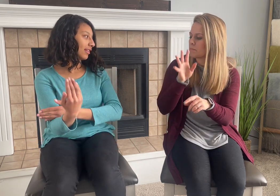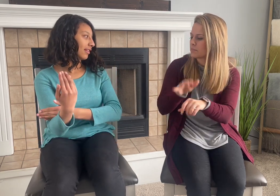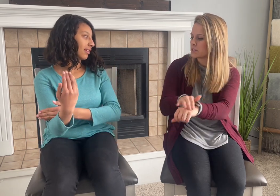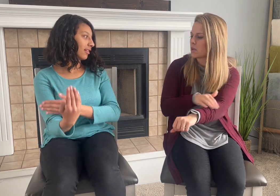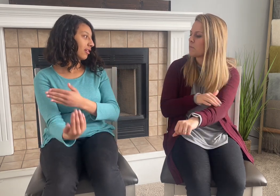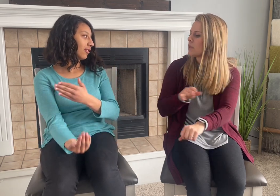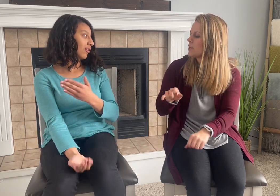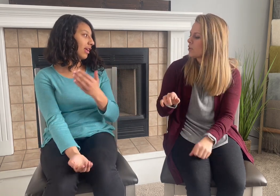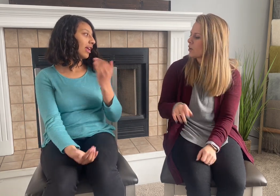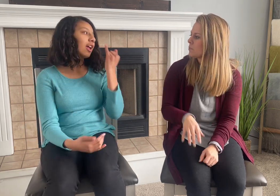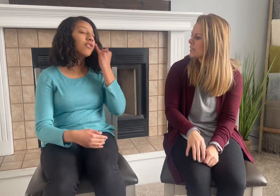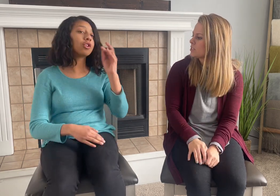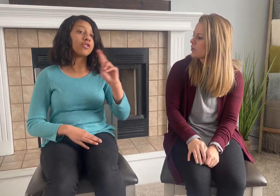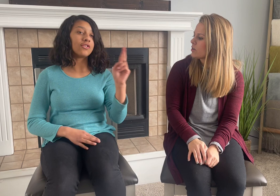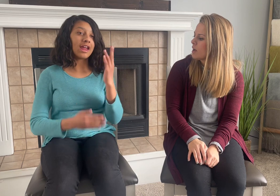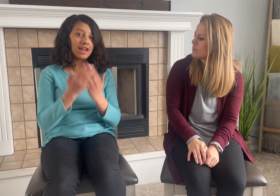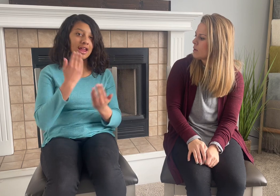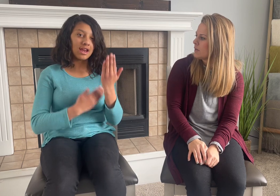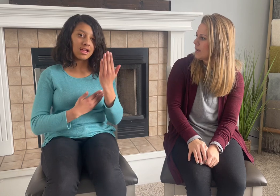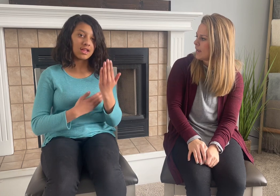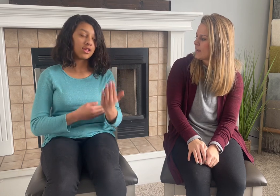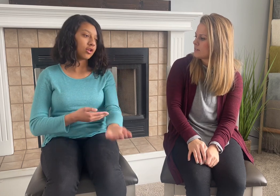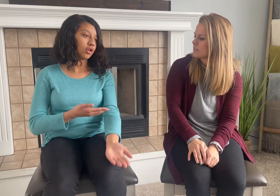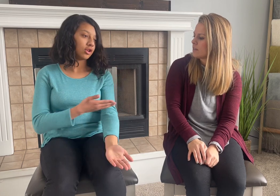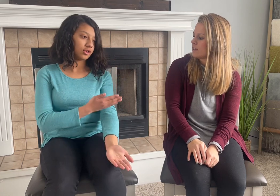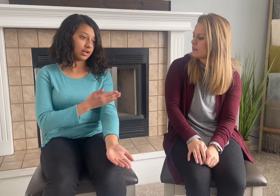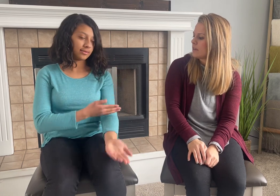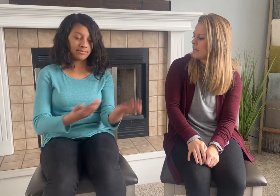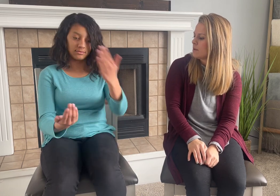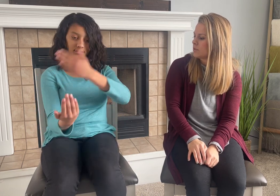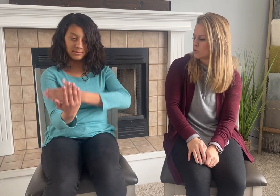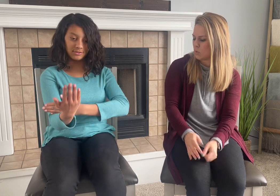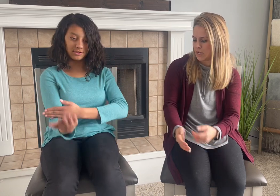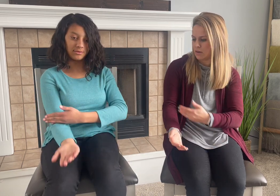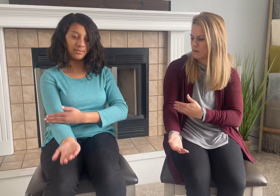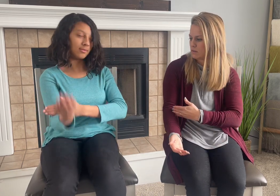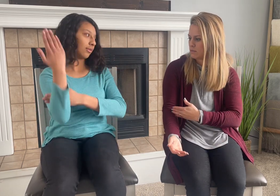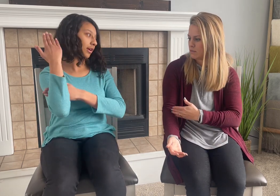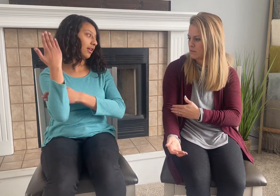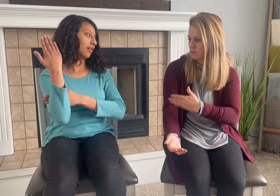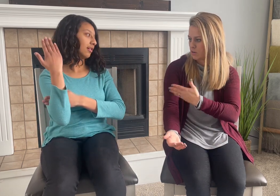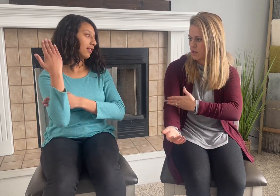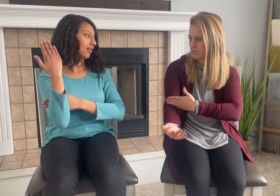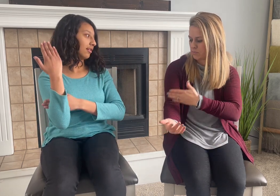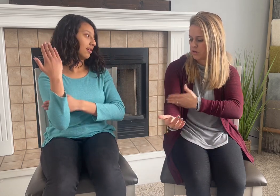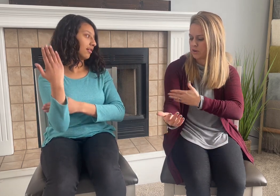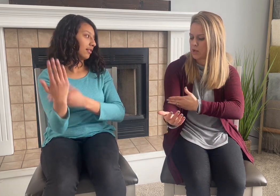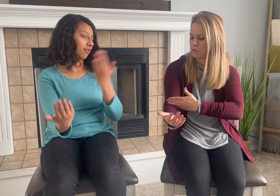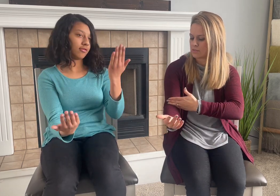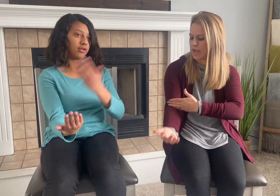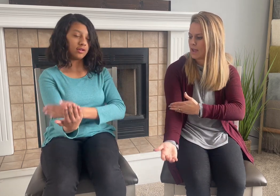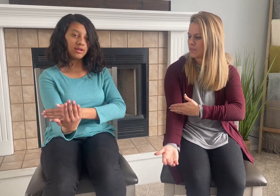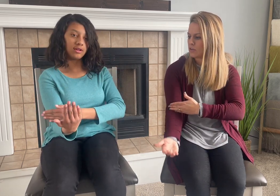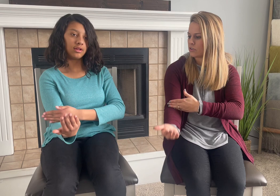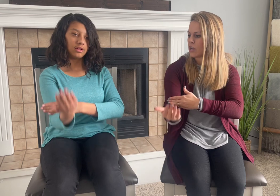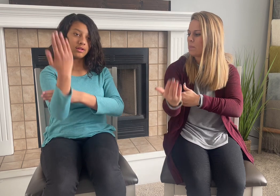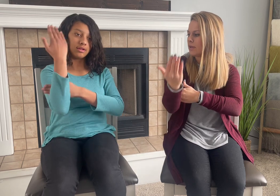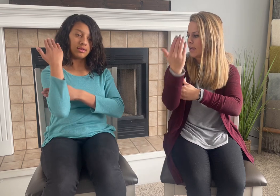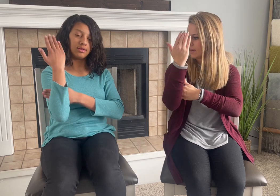slow. You're gonna place your non-dominant hand in between your other, where your elbow is at. And then your dominant hand